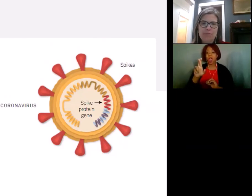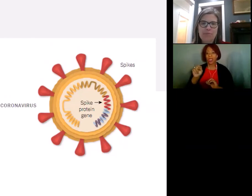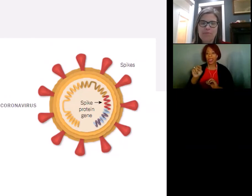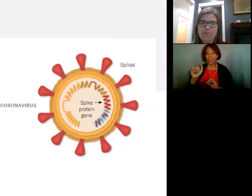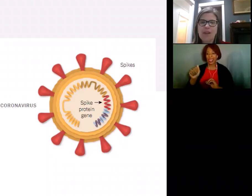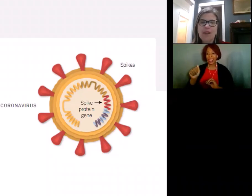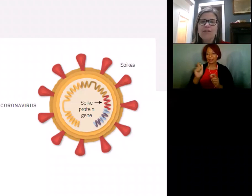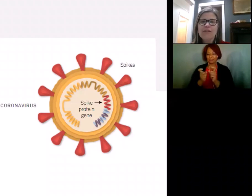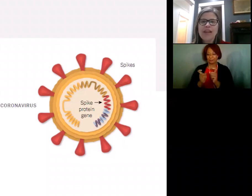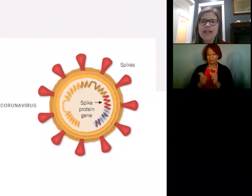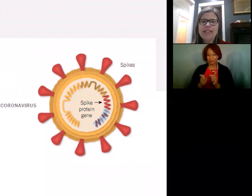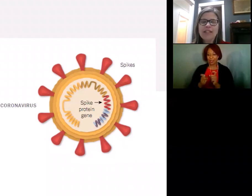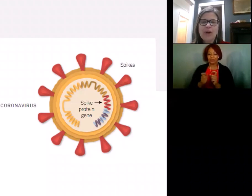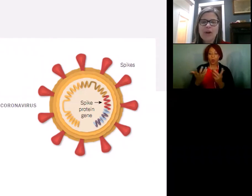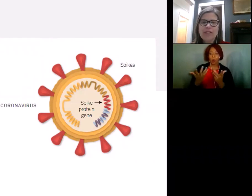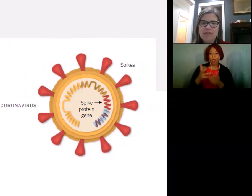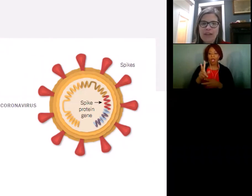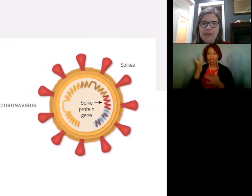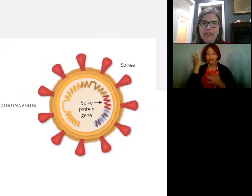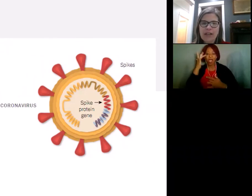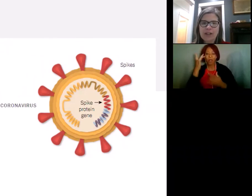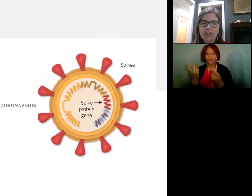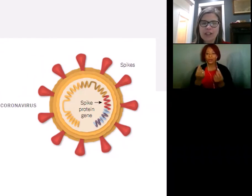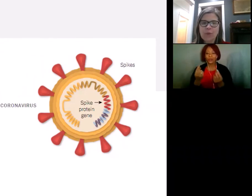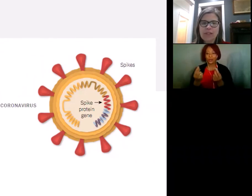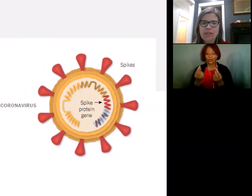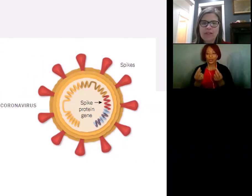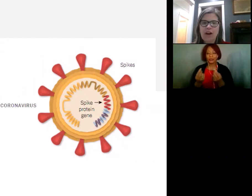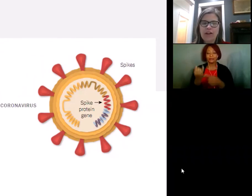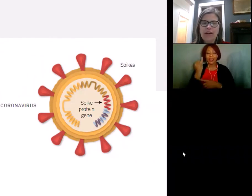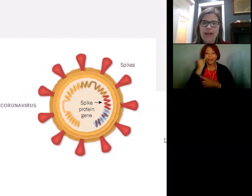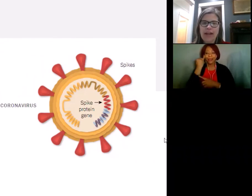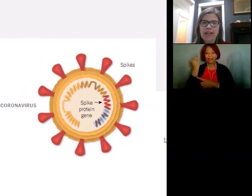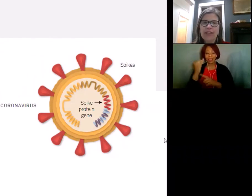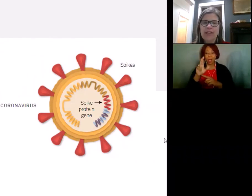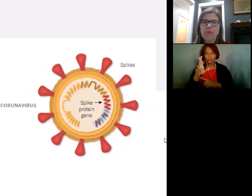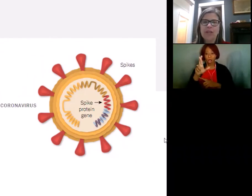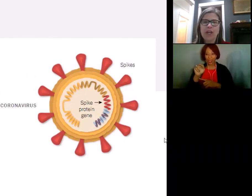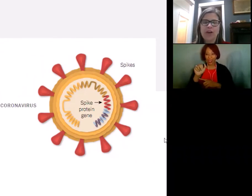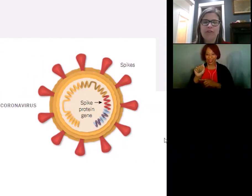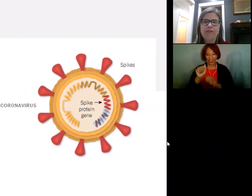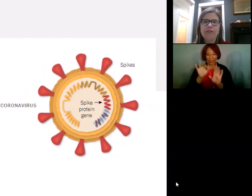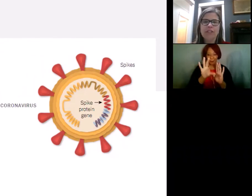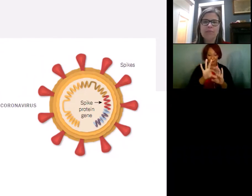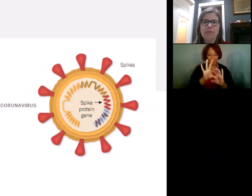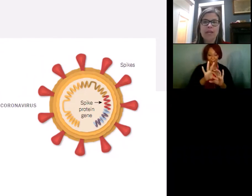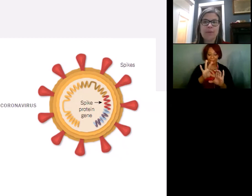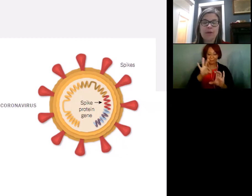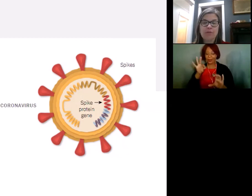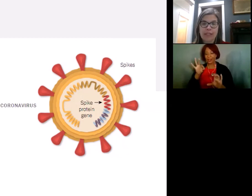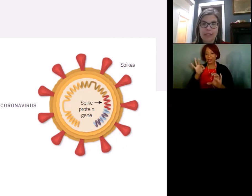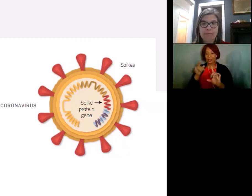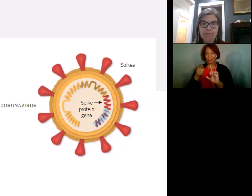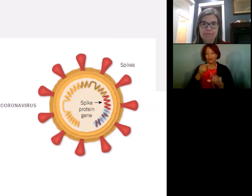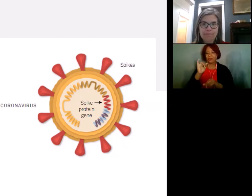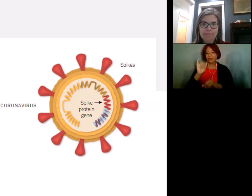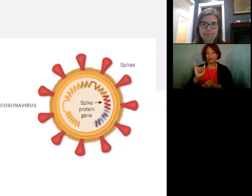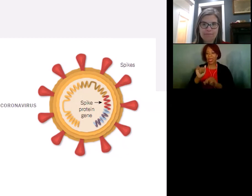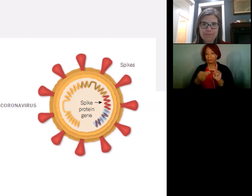do. So the idea was if they could take a little piece of the RNA that would code for the spike